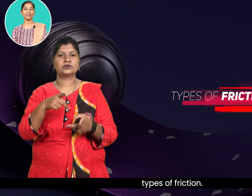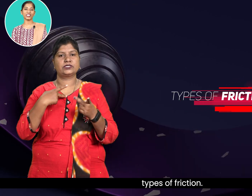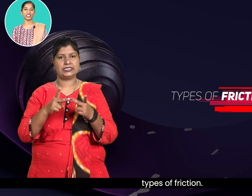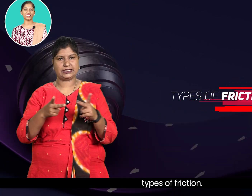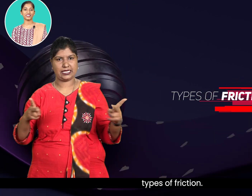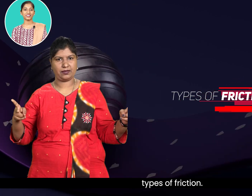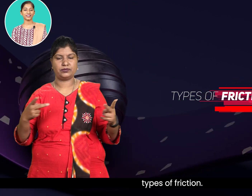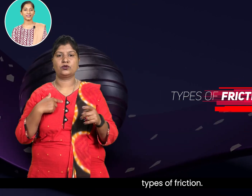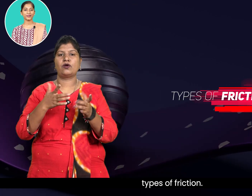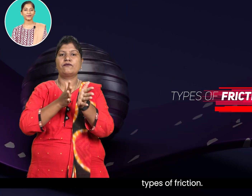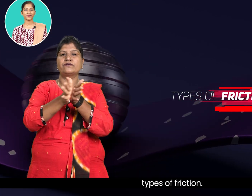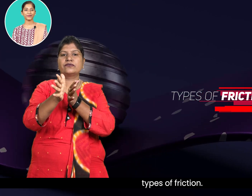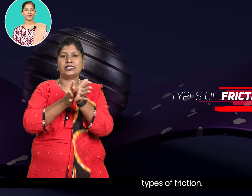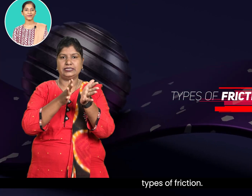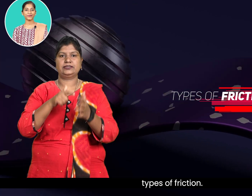Types of friction.